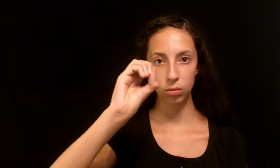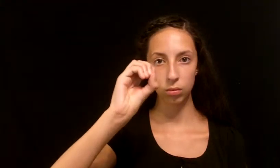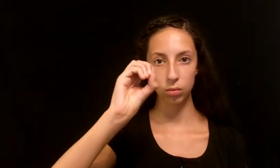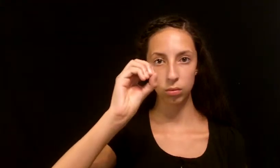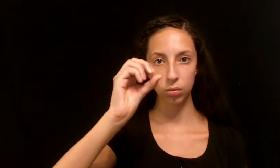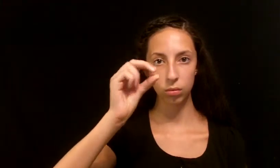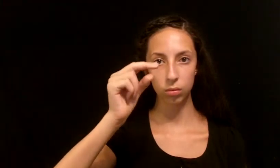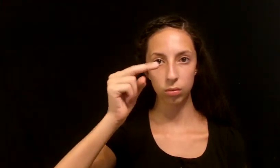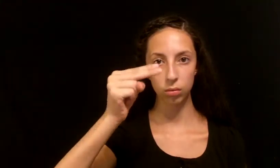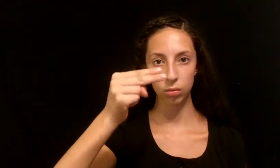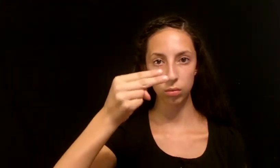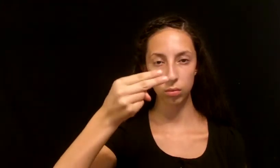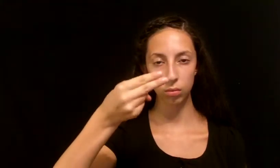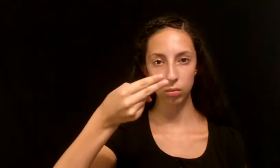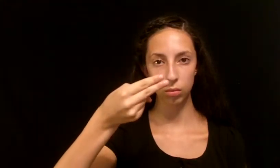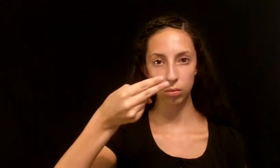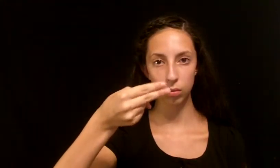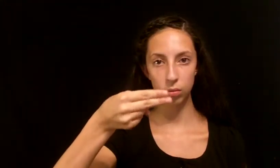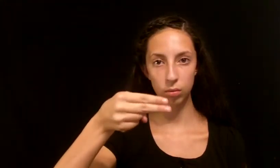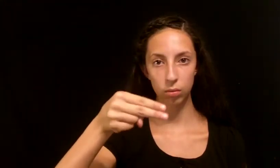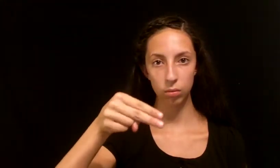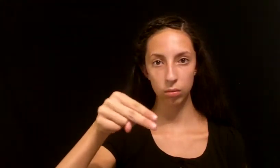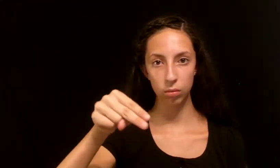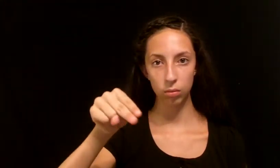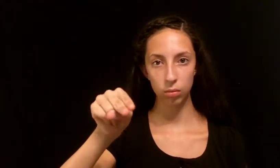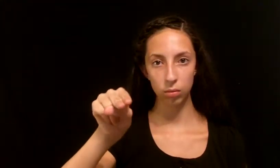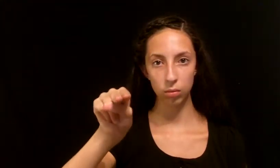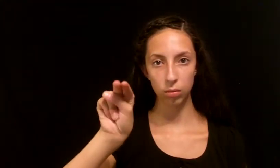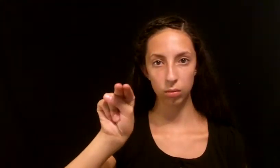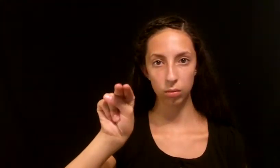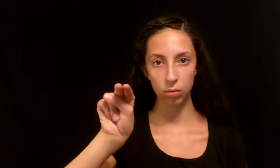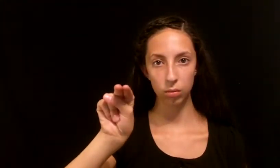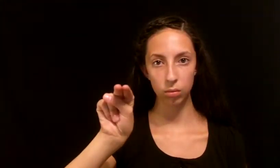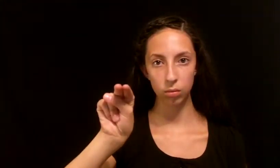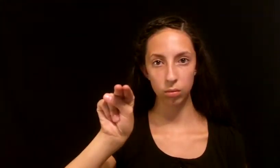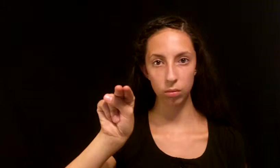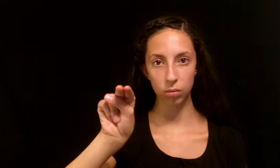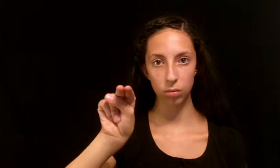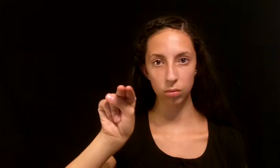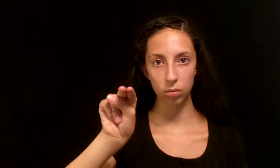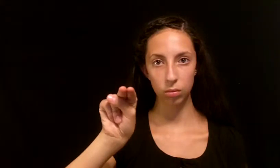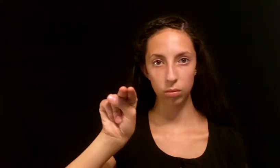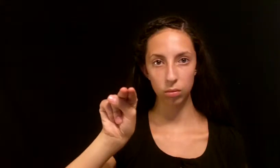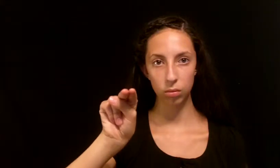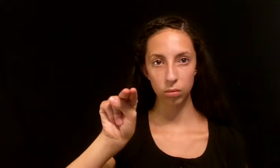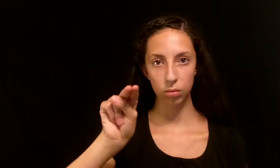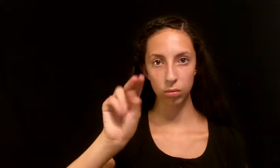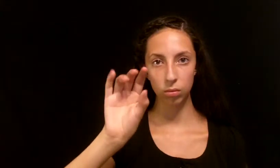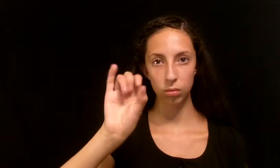this H, and then it would turn into an N. Regular speed, it's going to